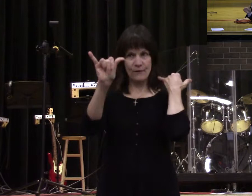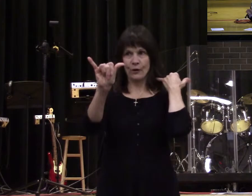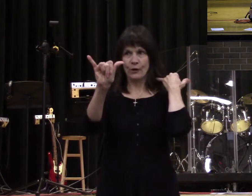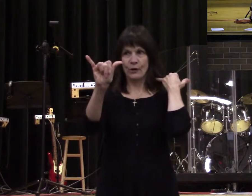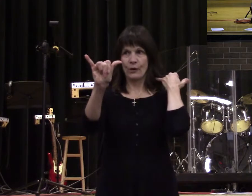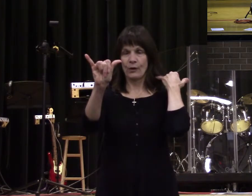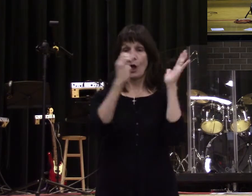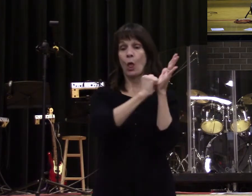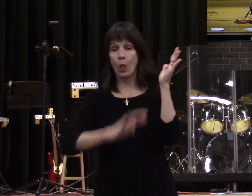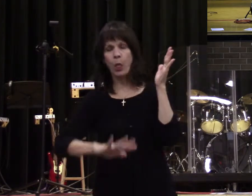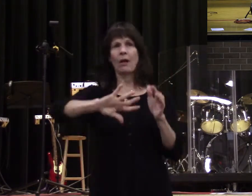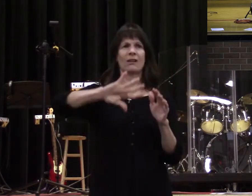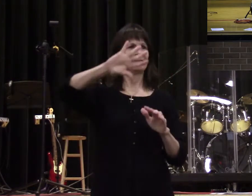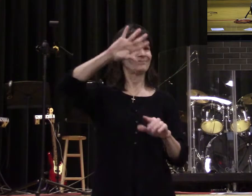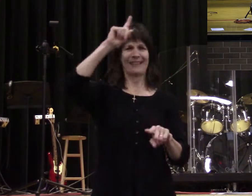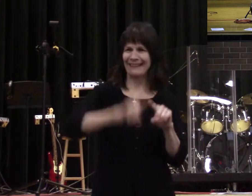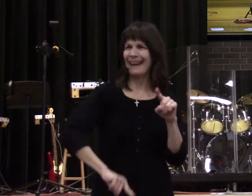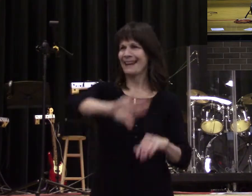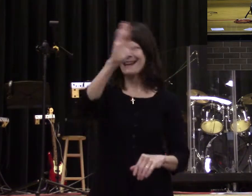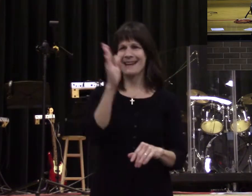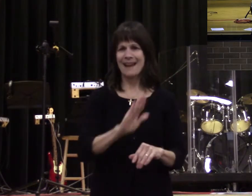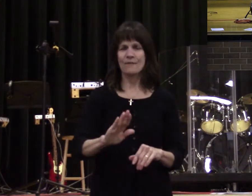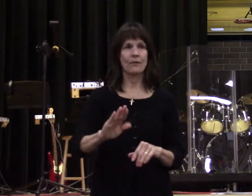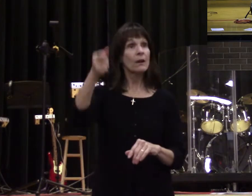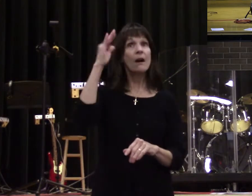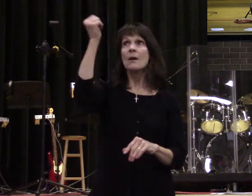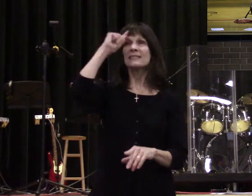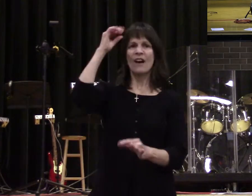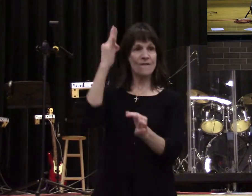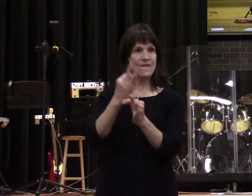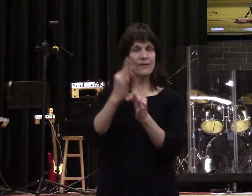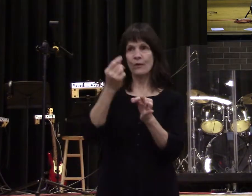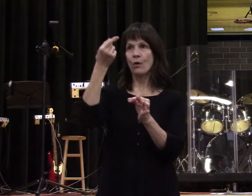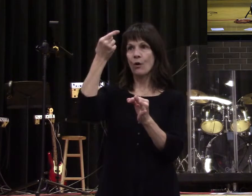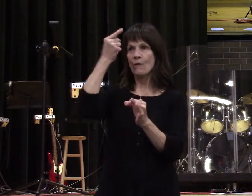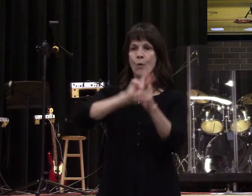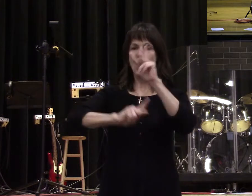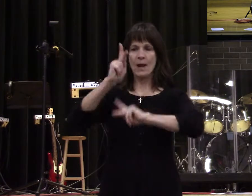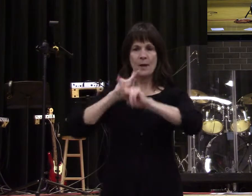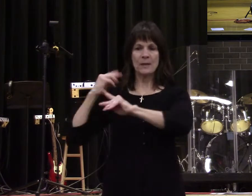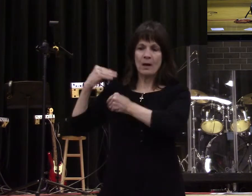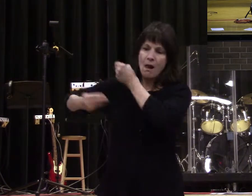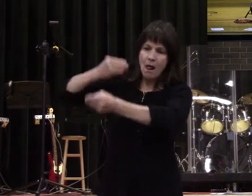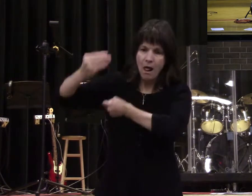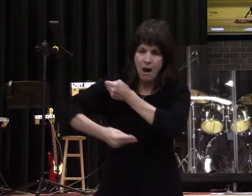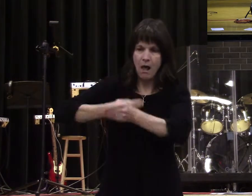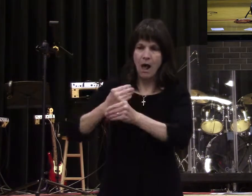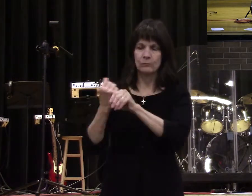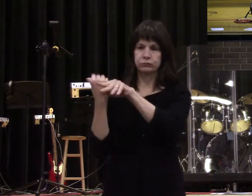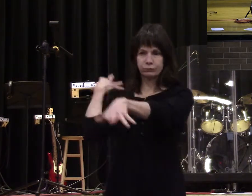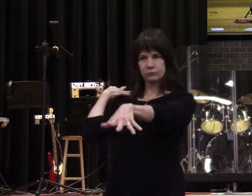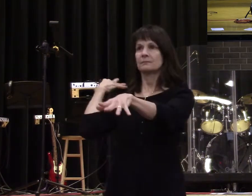there. And his faithfulness is to all generations. Somebody say amen. Okay.